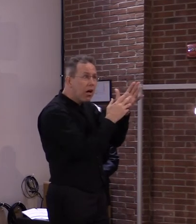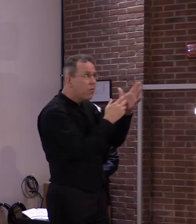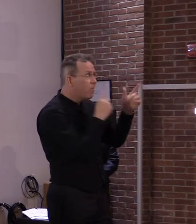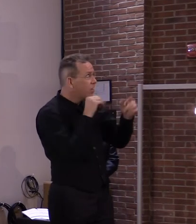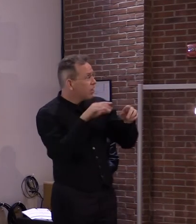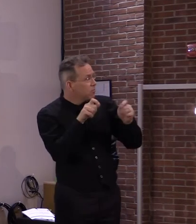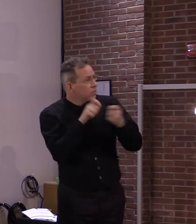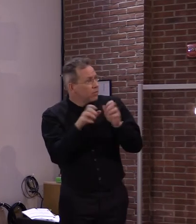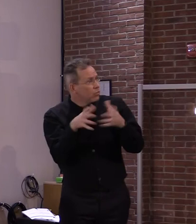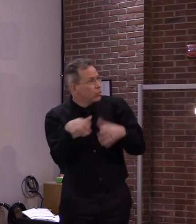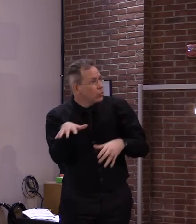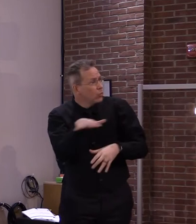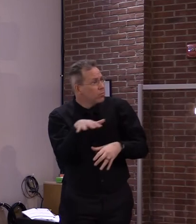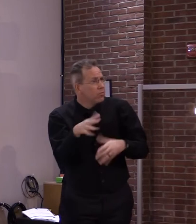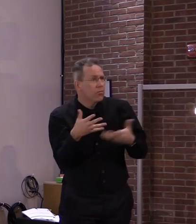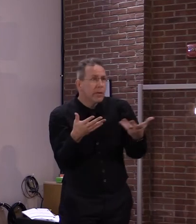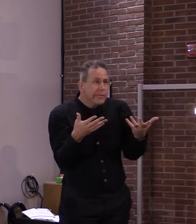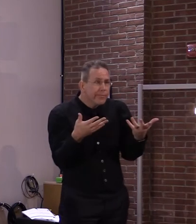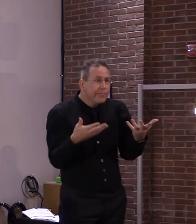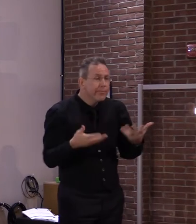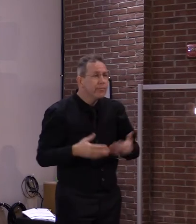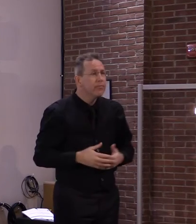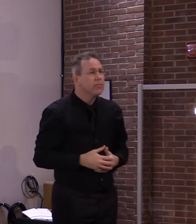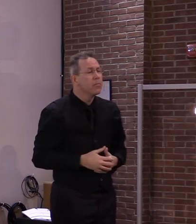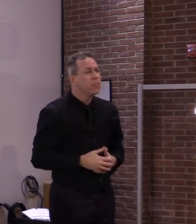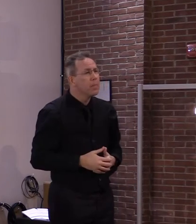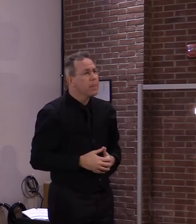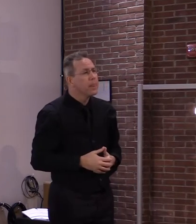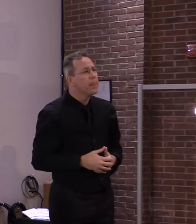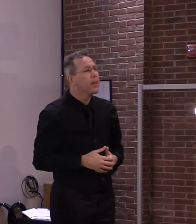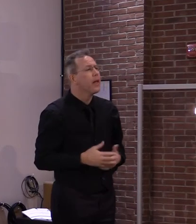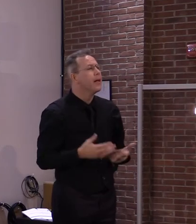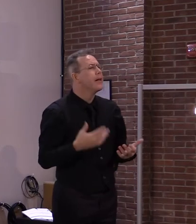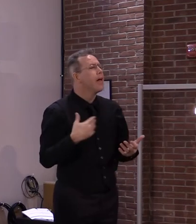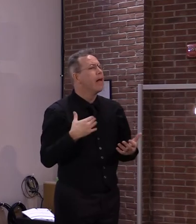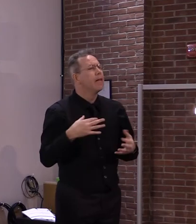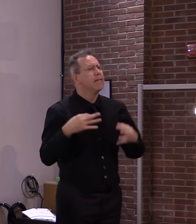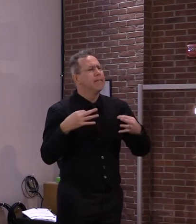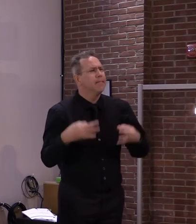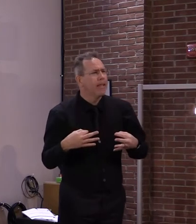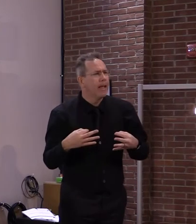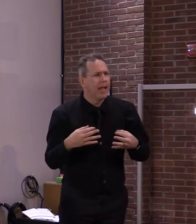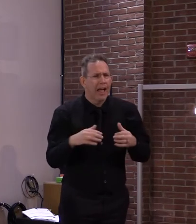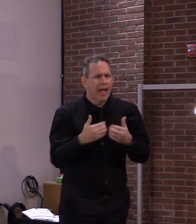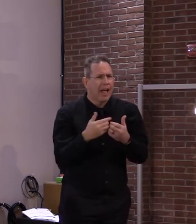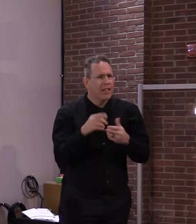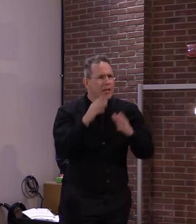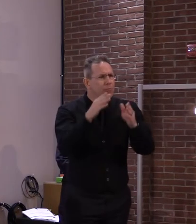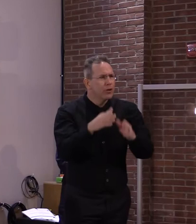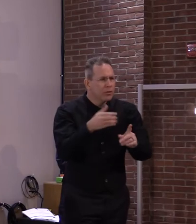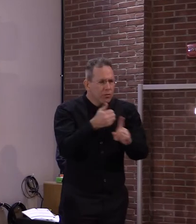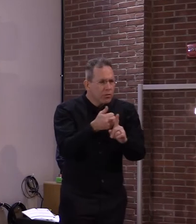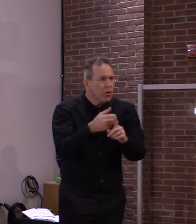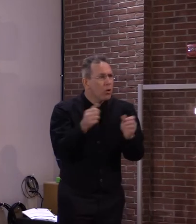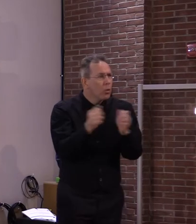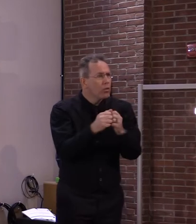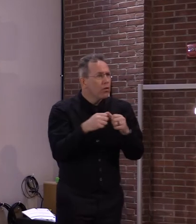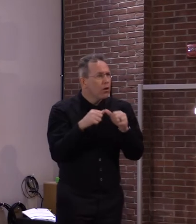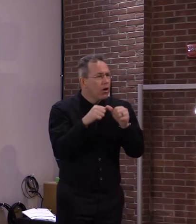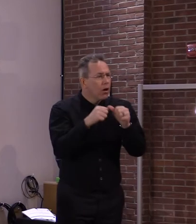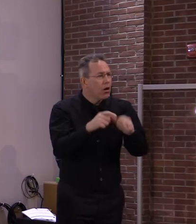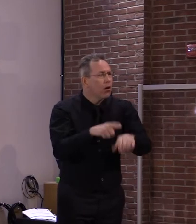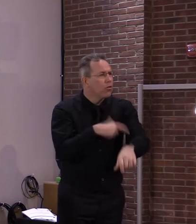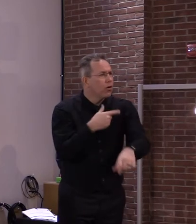with how a person with those conditions makes that known and goes on the registration site because that's several